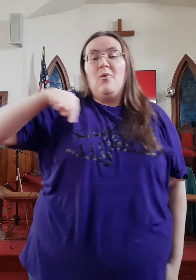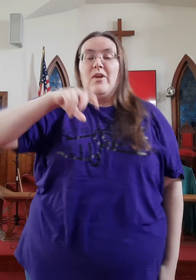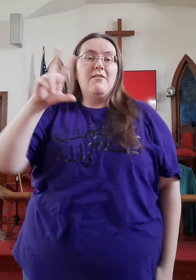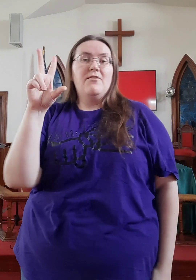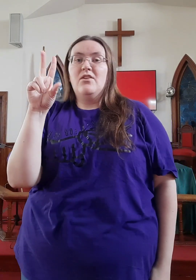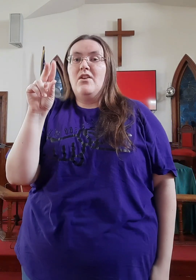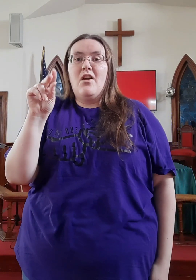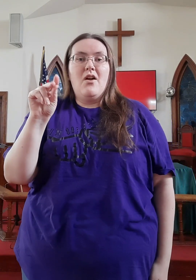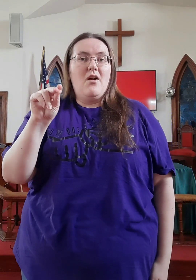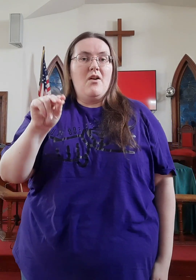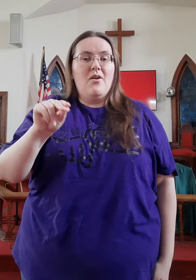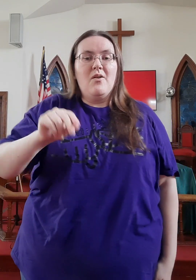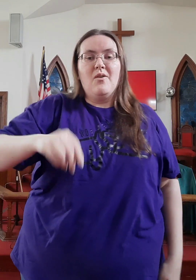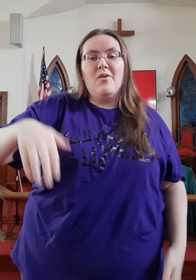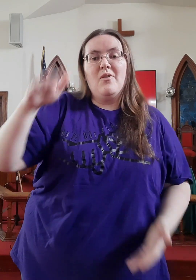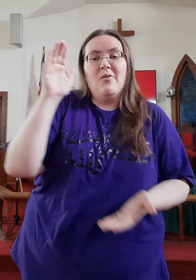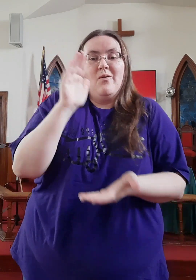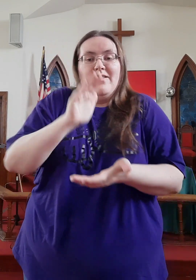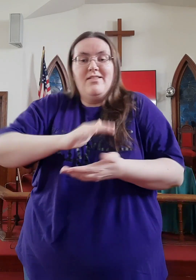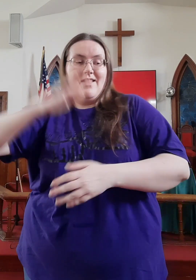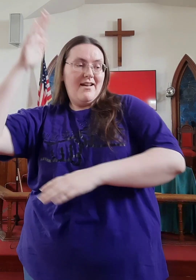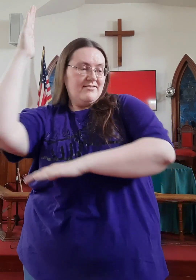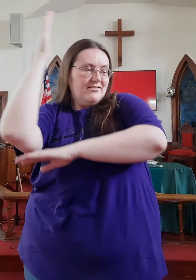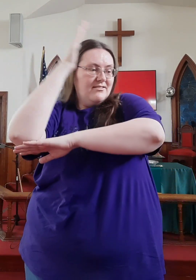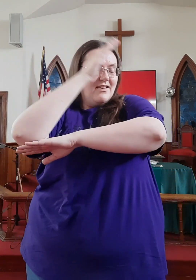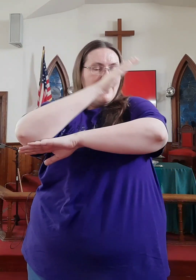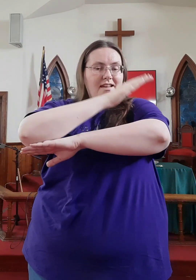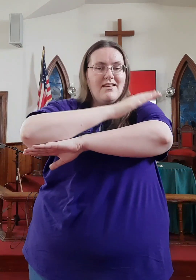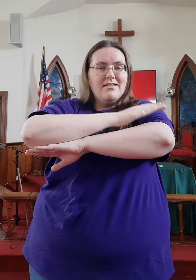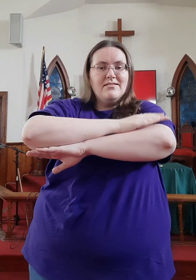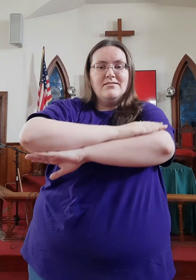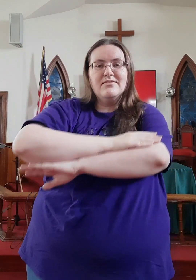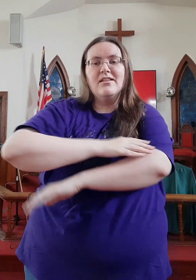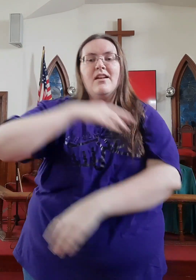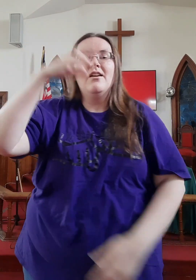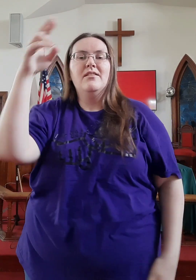We know less than days to